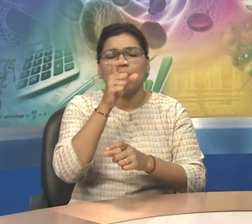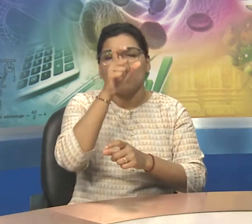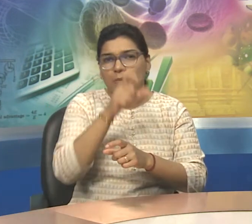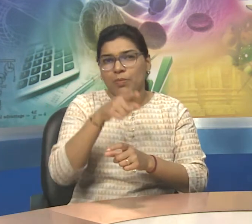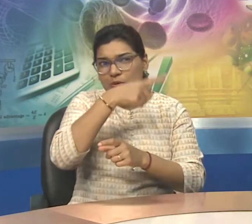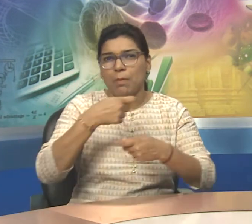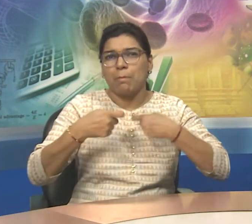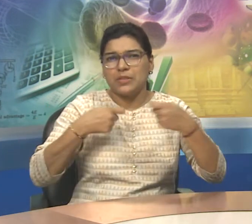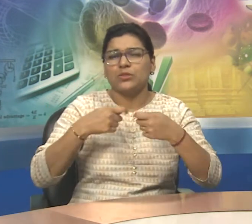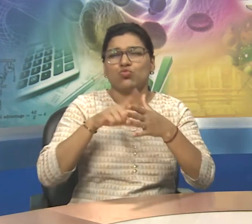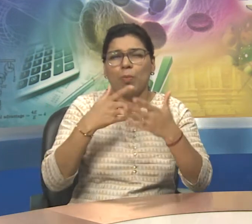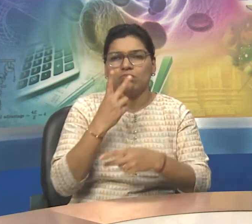Discrimination means